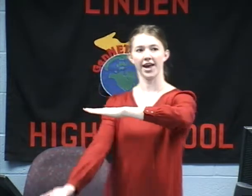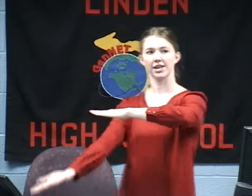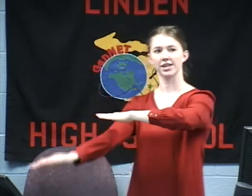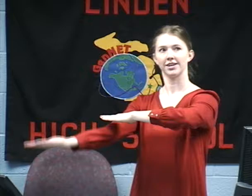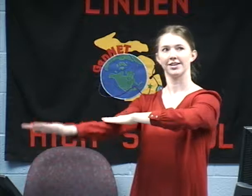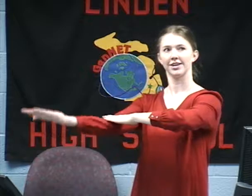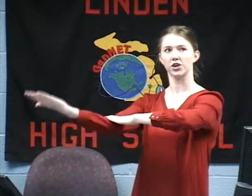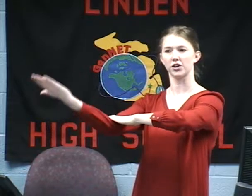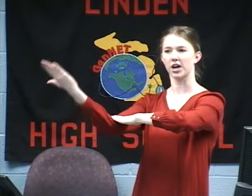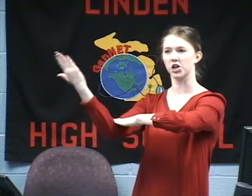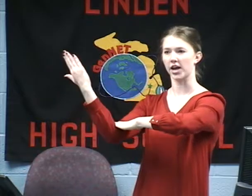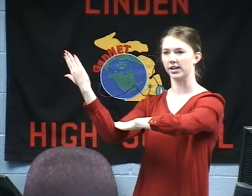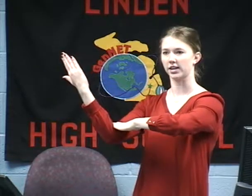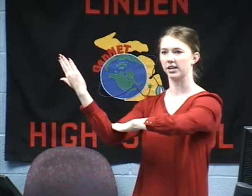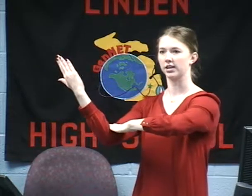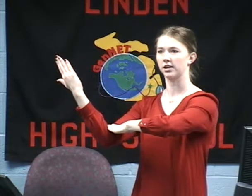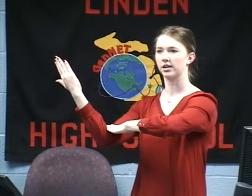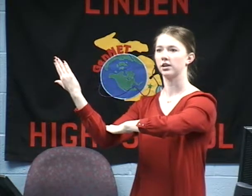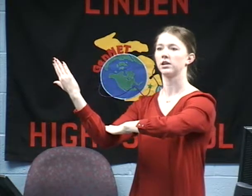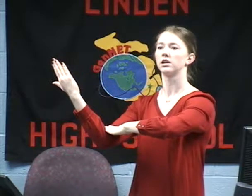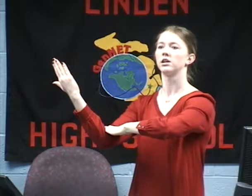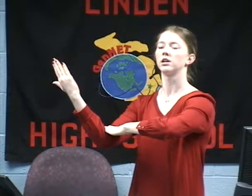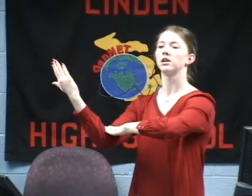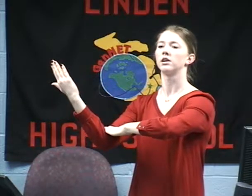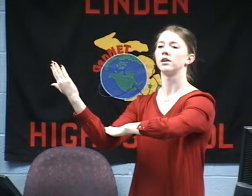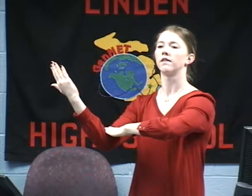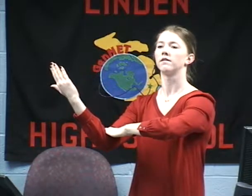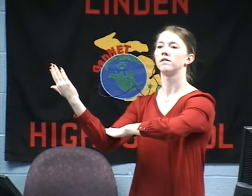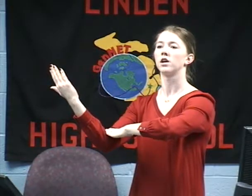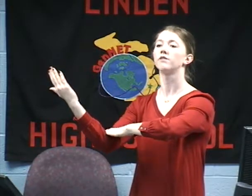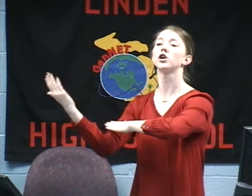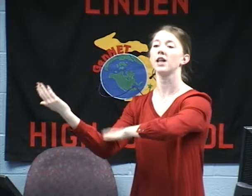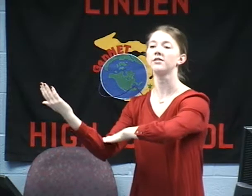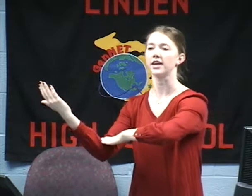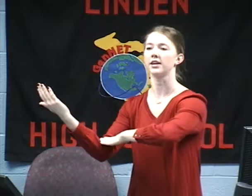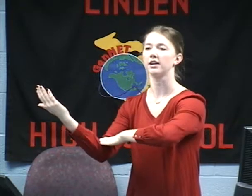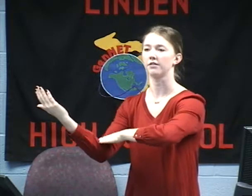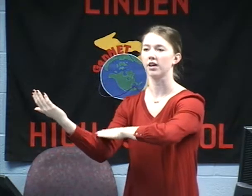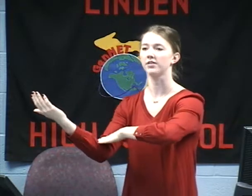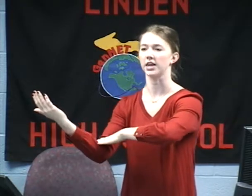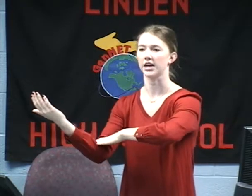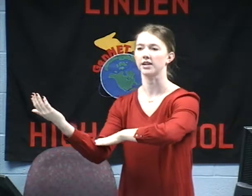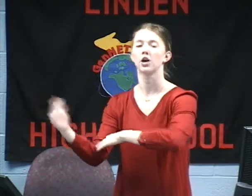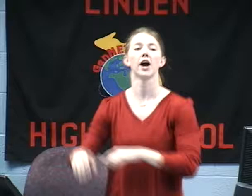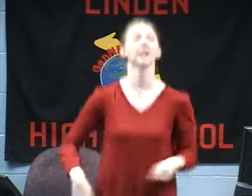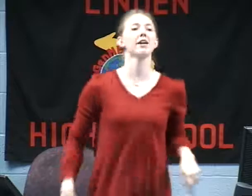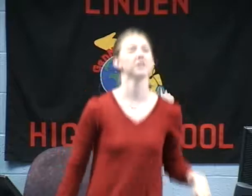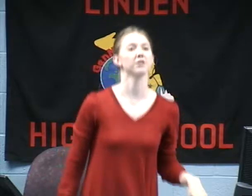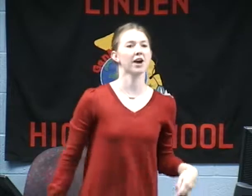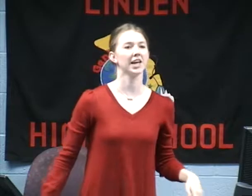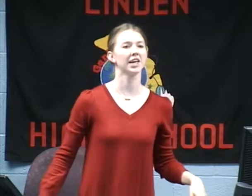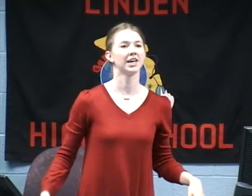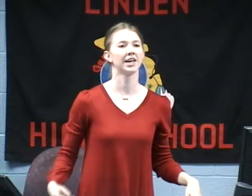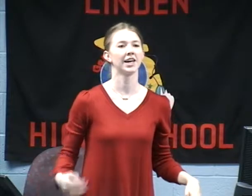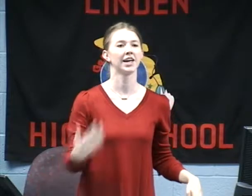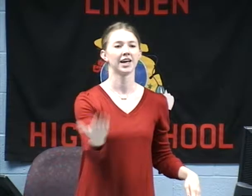hand. Yeah, that's Your what I do. sunshine. oh, can I do it the See, other way? I do it this If way. you're left-handed, yes. All right, lefties, ready? Well, I do